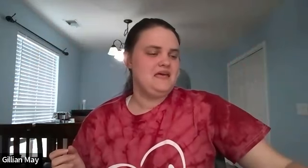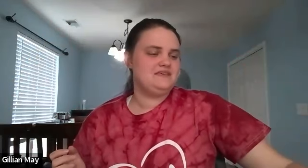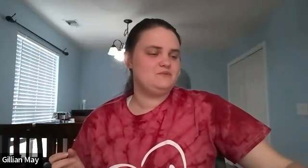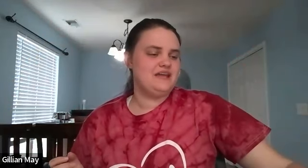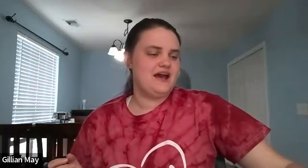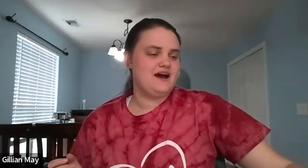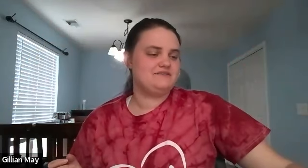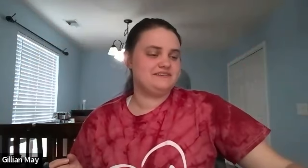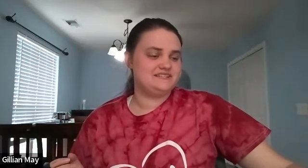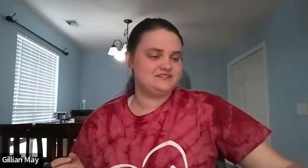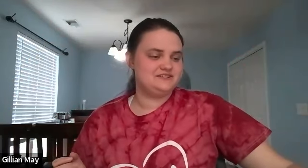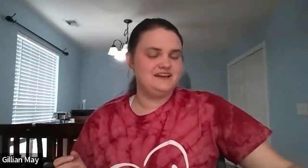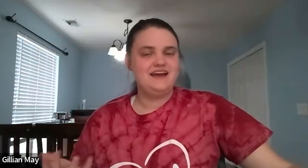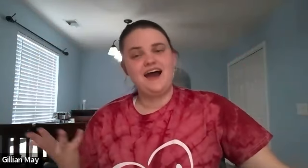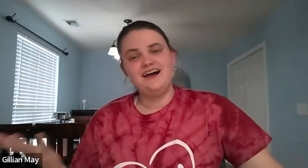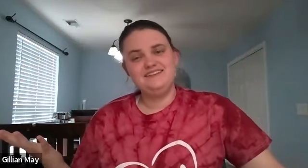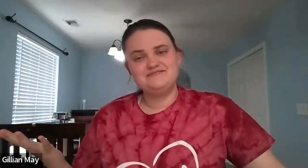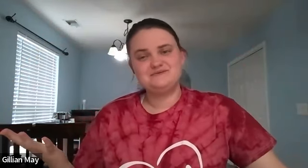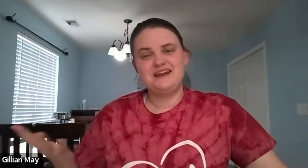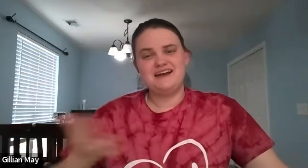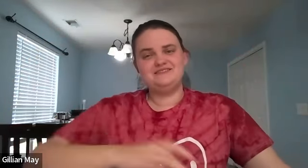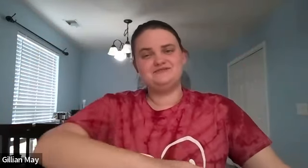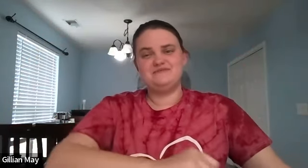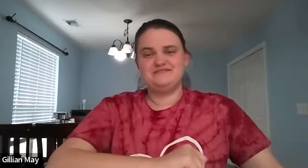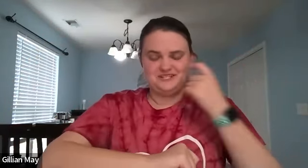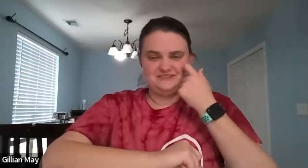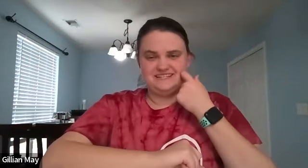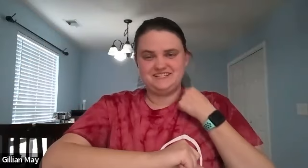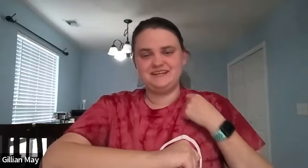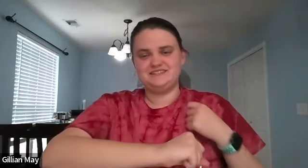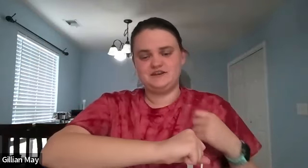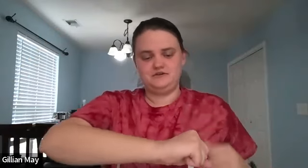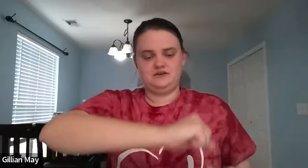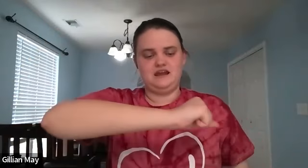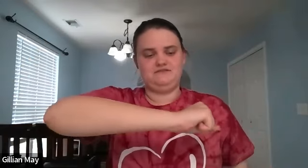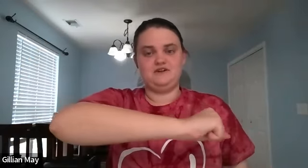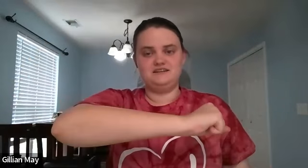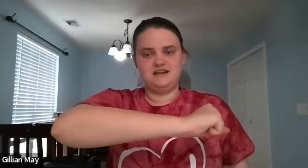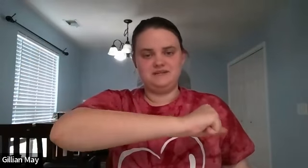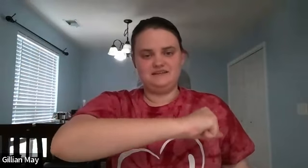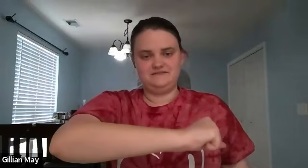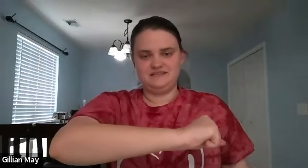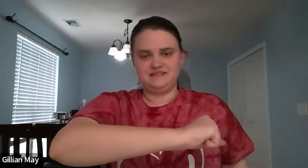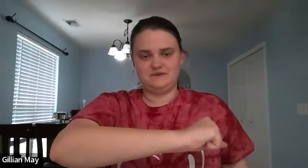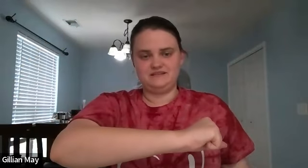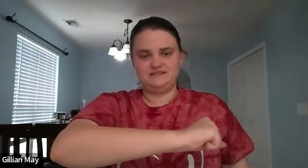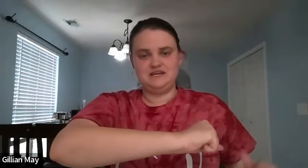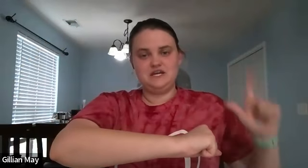Then we have lizard. I love this one. I learned this one my first year of teaching. And so you're going to have your non-dominant in a fist sideways.